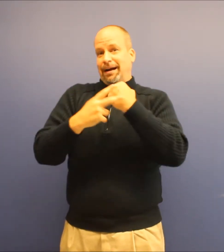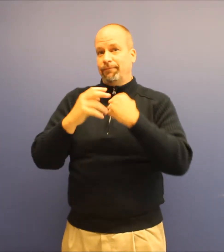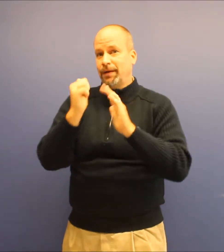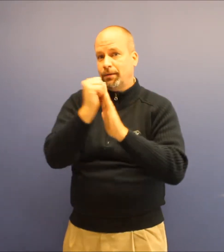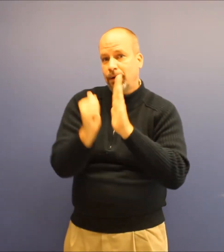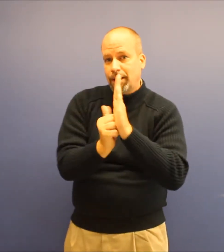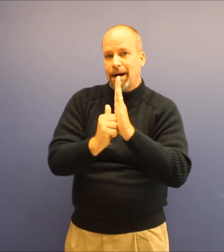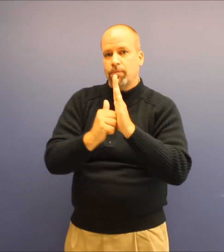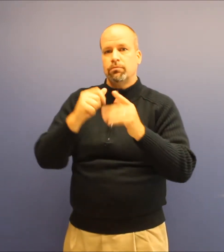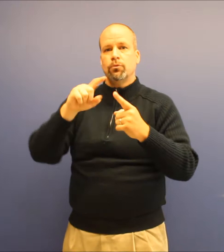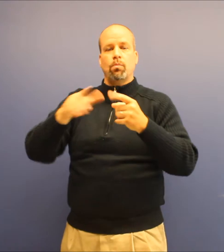premiums.